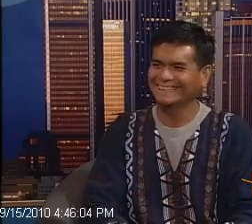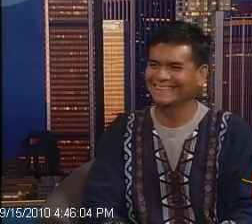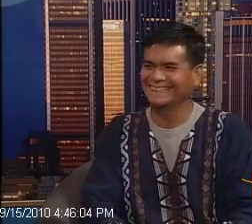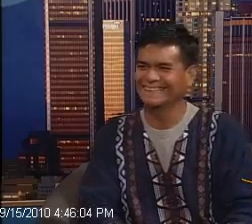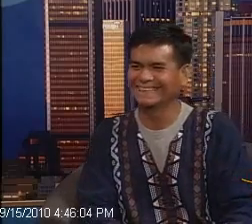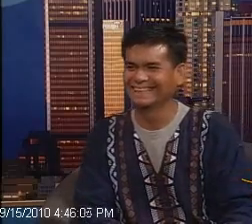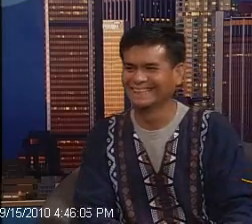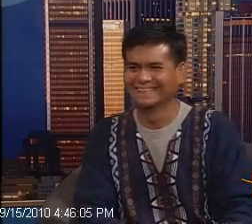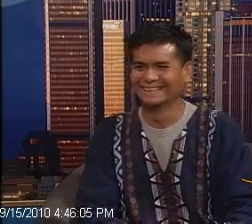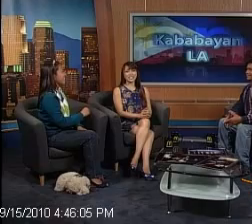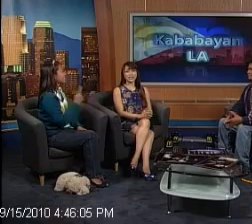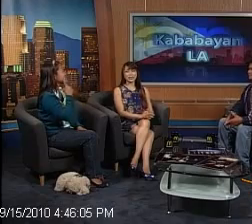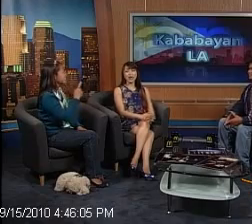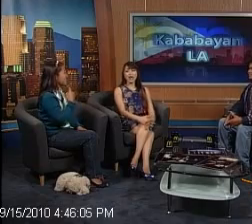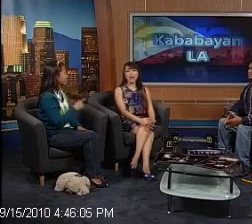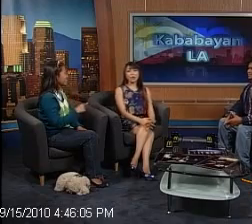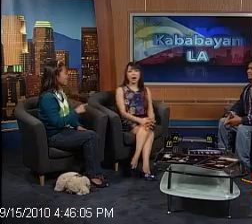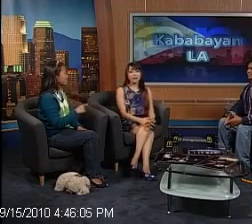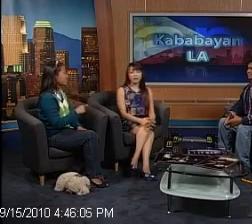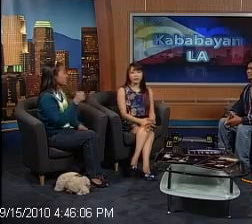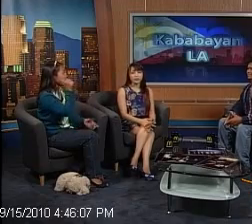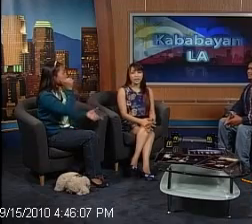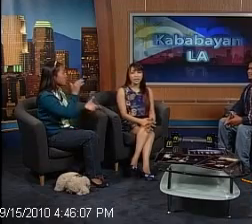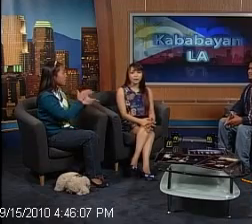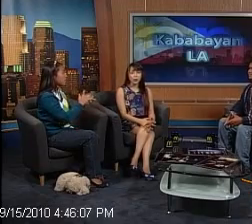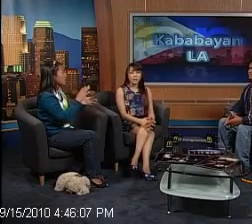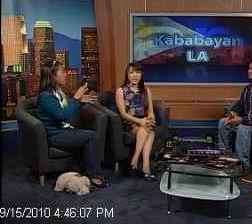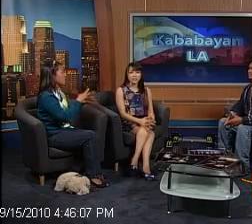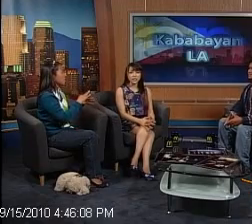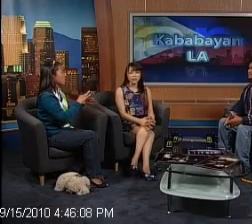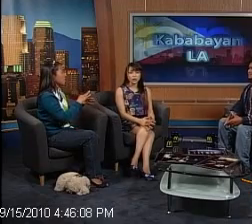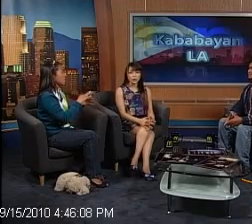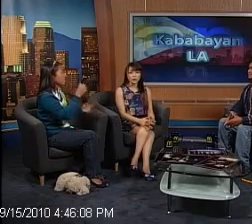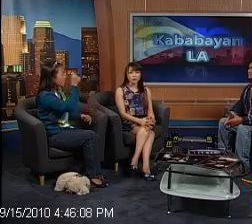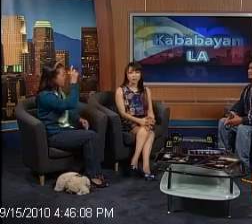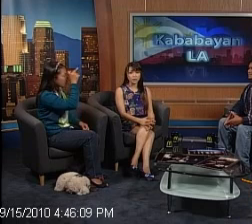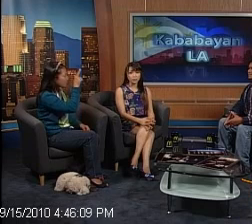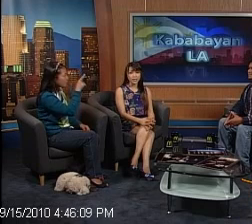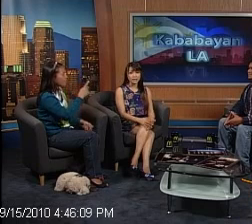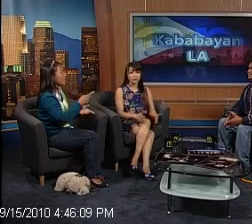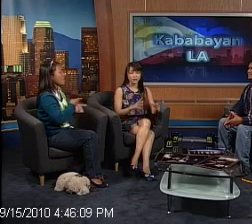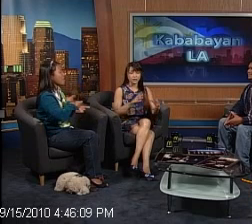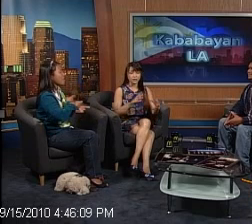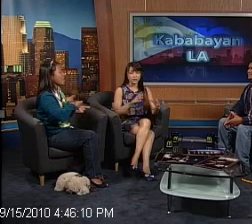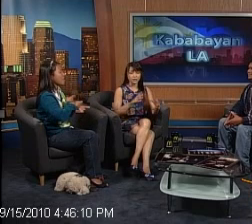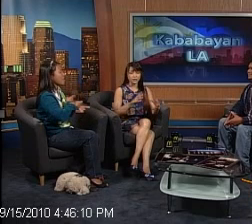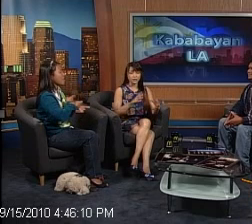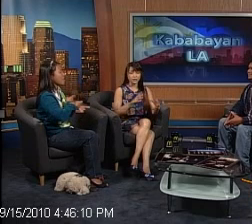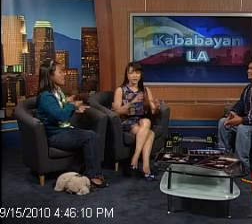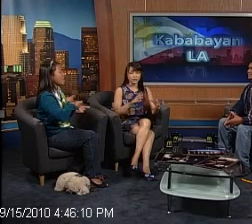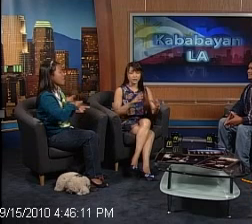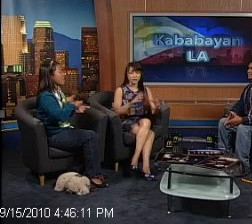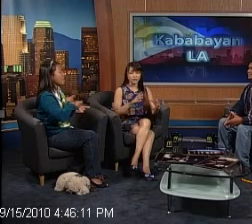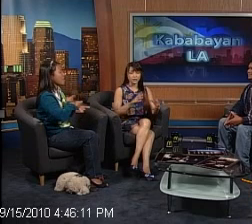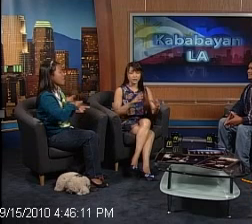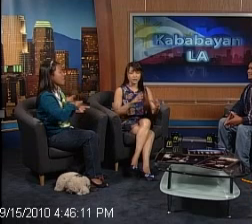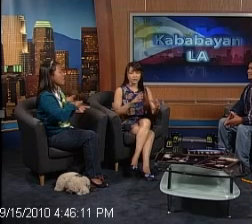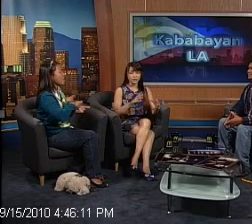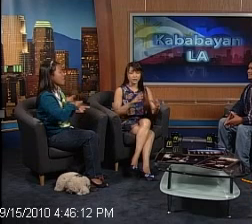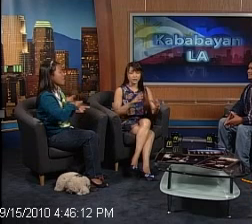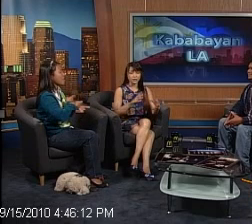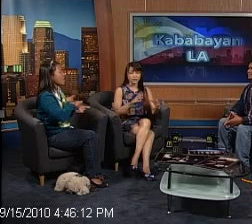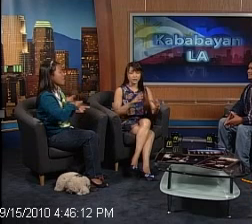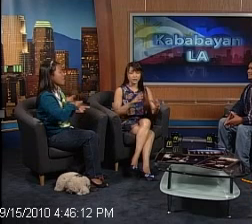Thank you. And Zelda is here, wife of Alnoe, and she is going to help interpret or do the sign for us in order